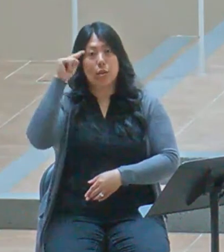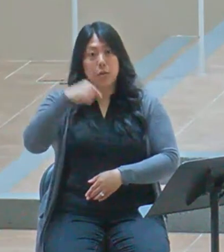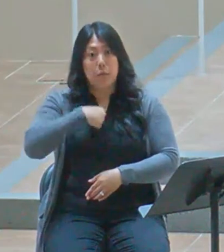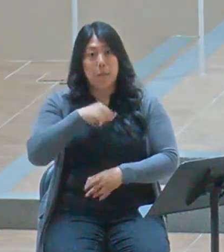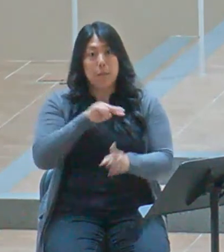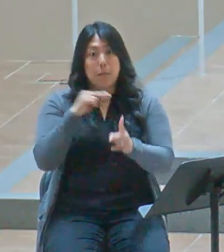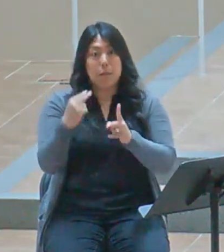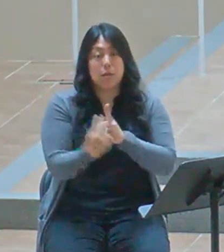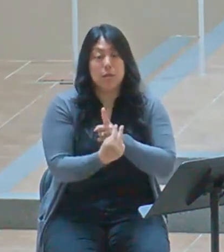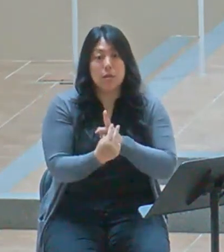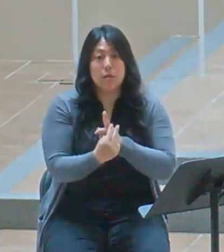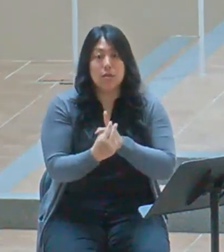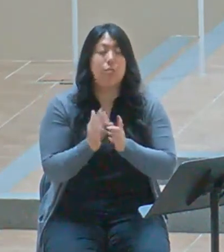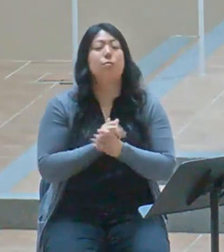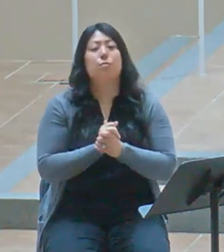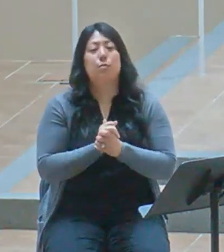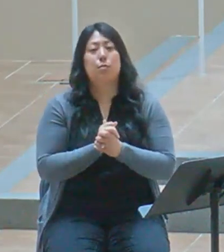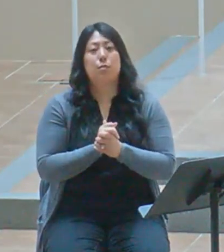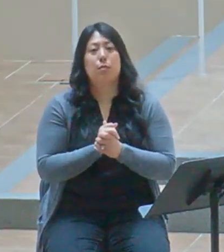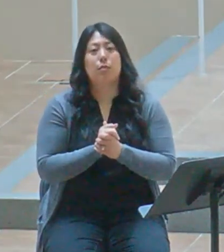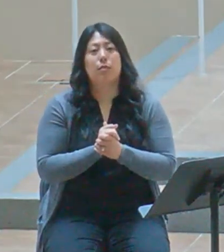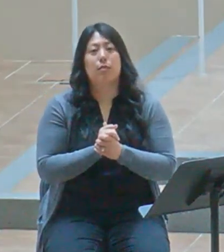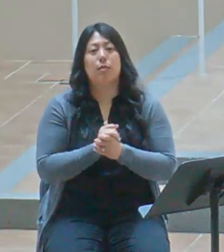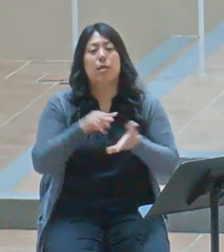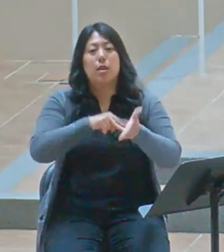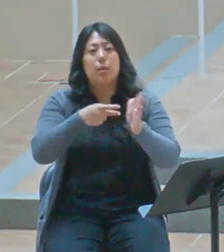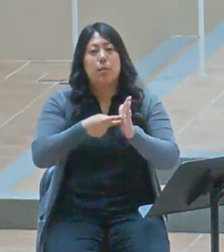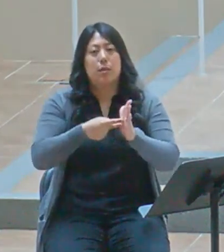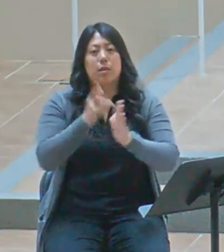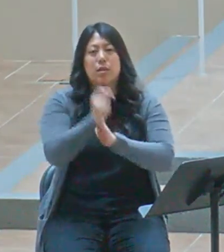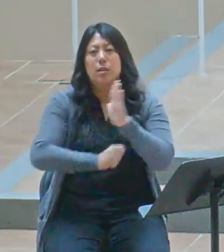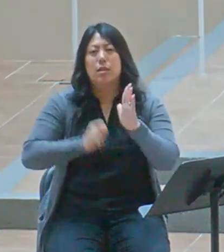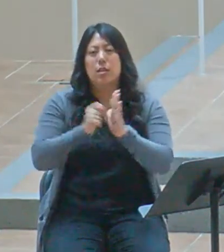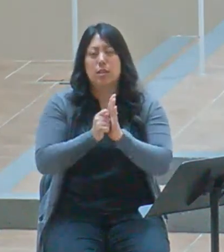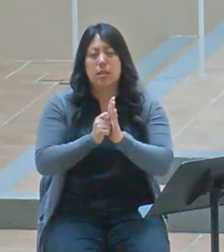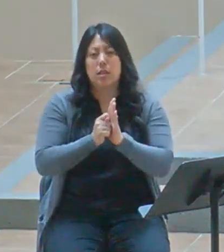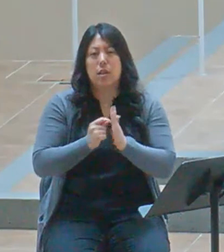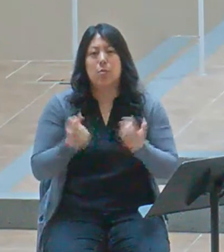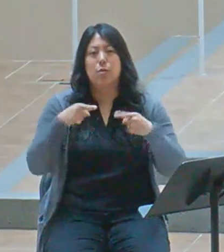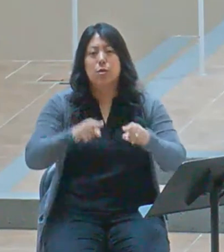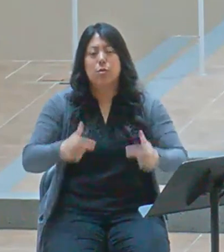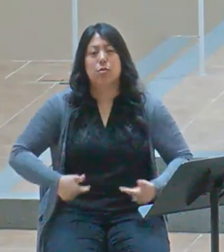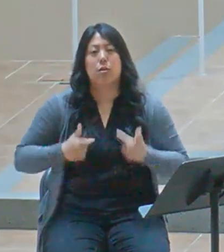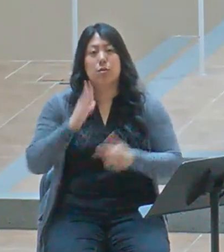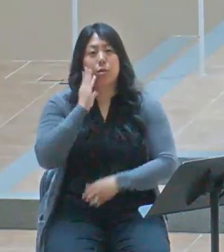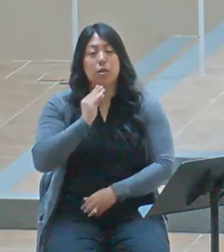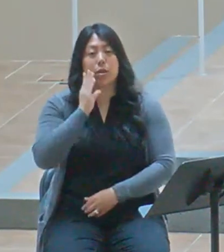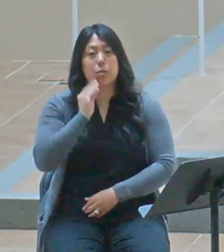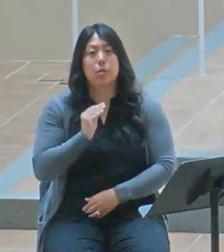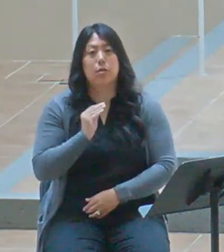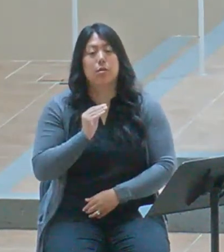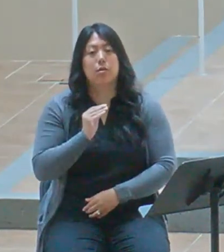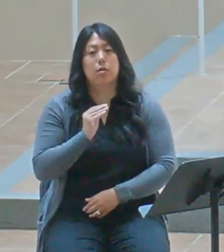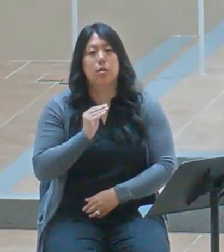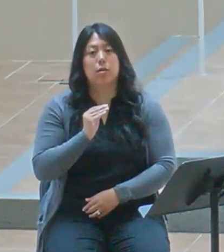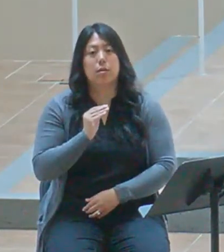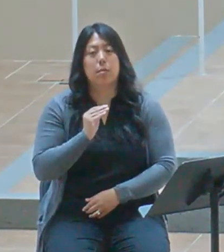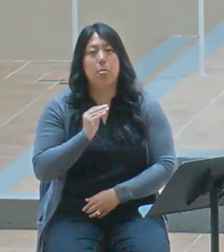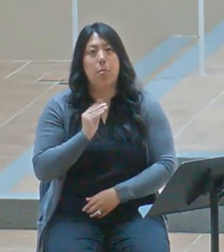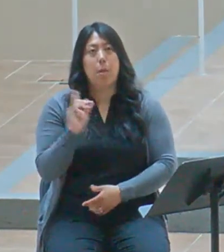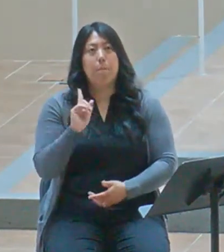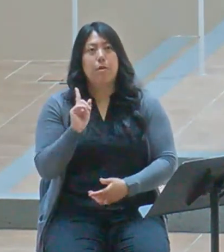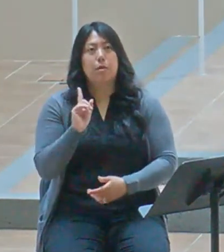an Emmaus journey is those times in life that we have, that we encounter,